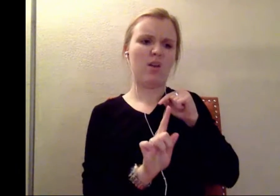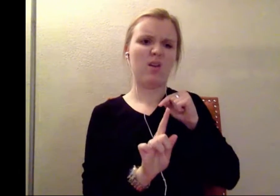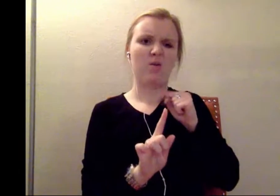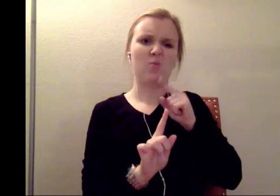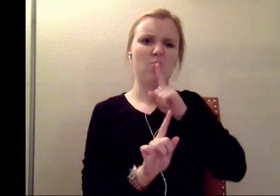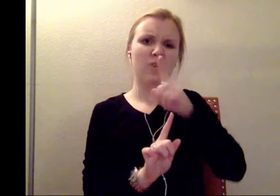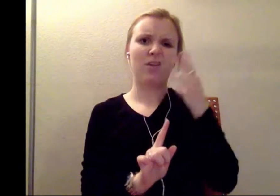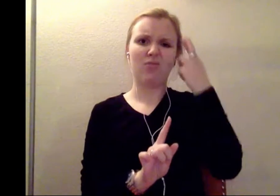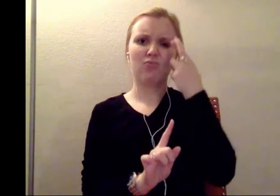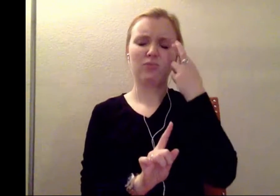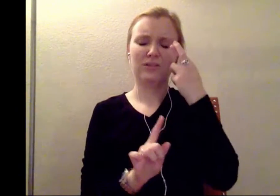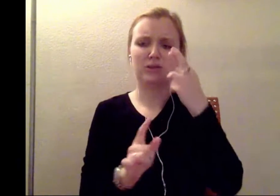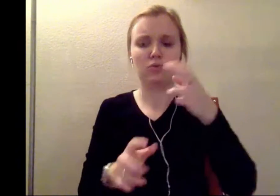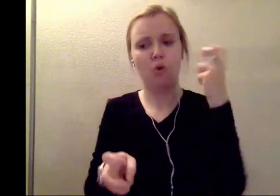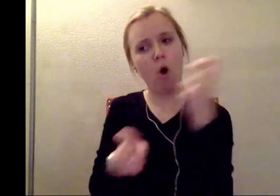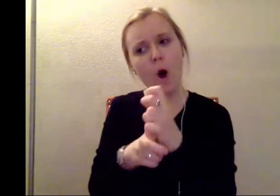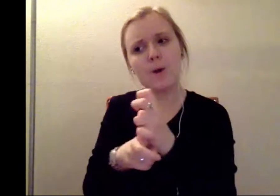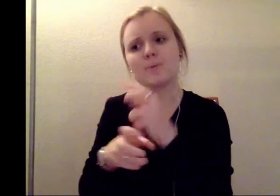Okay.